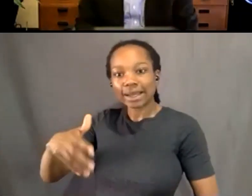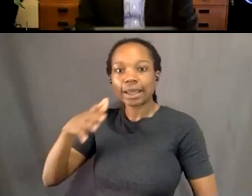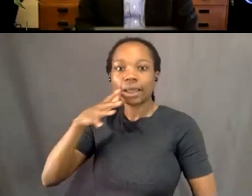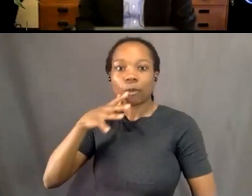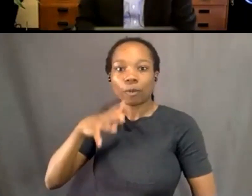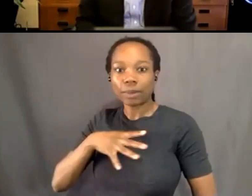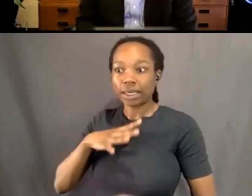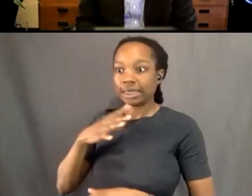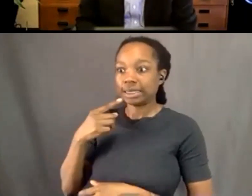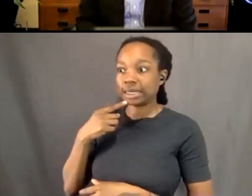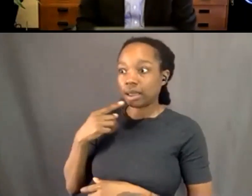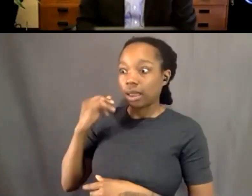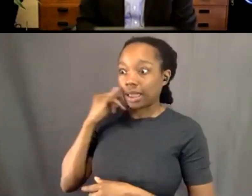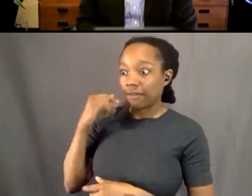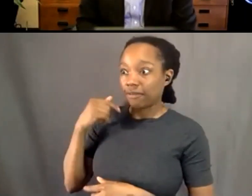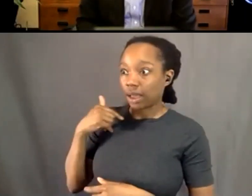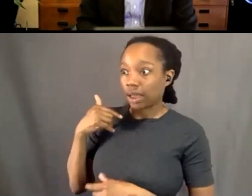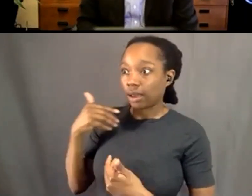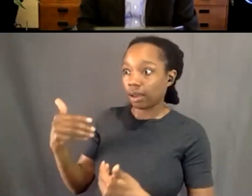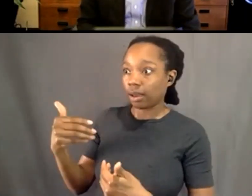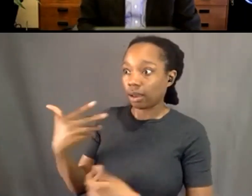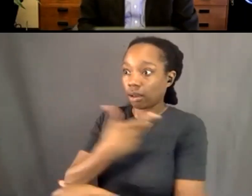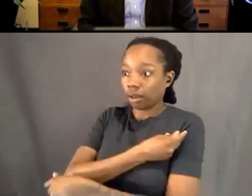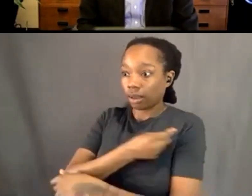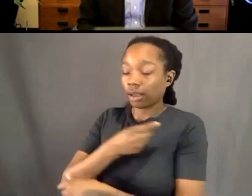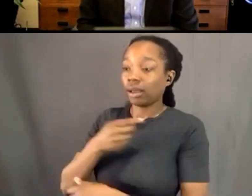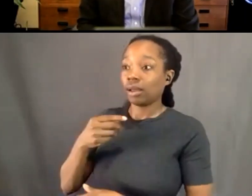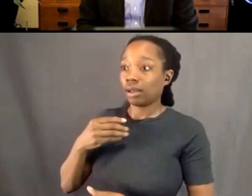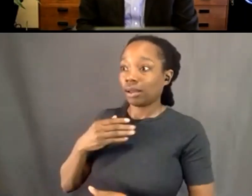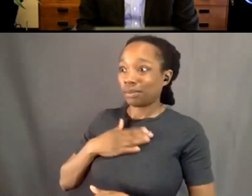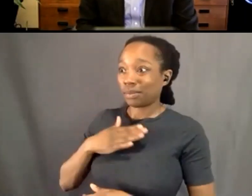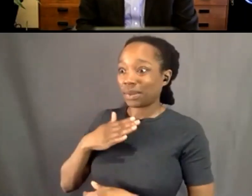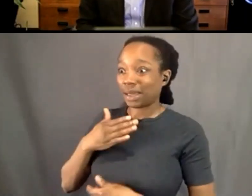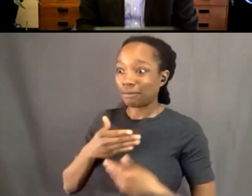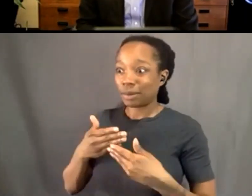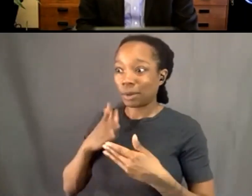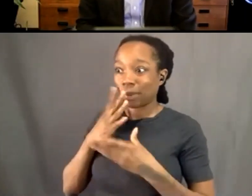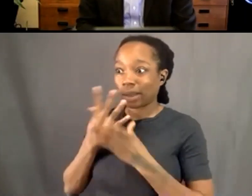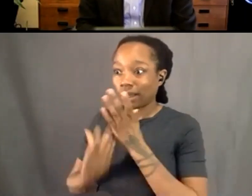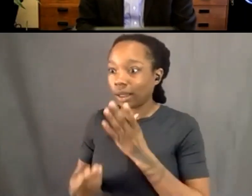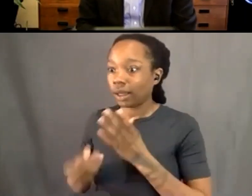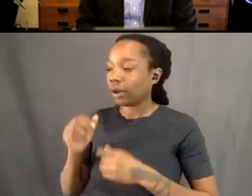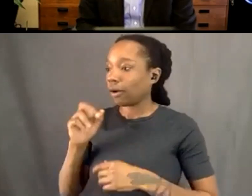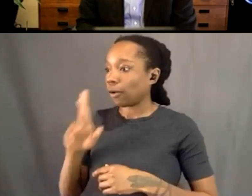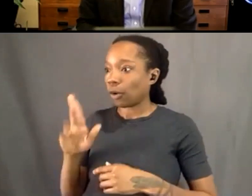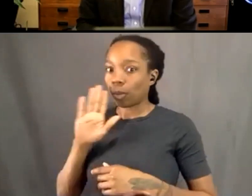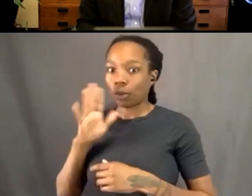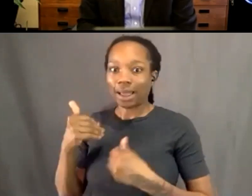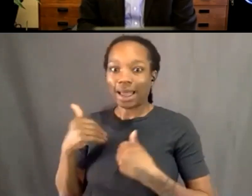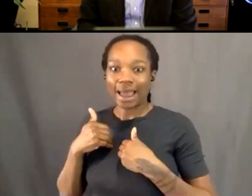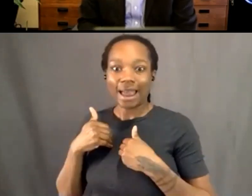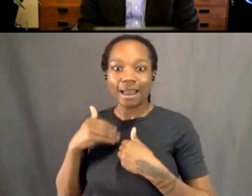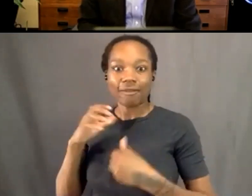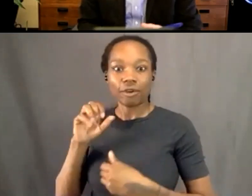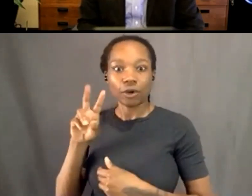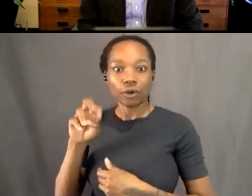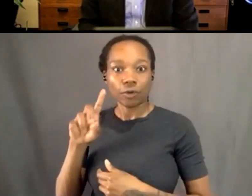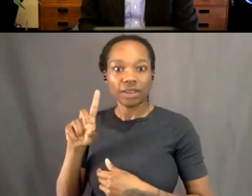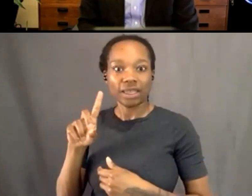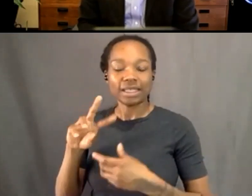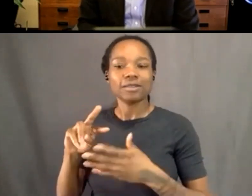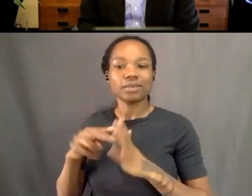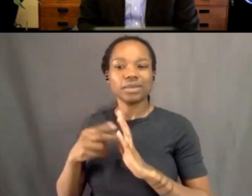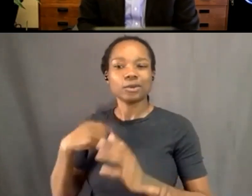have, cause me to have miscarriage, and those things. So I think that we need to do a better explaining those kinds of